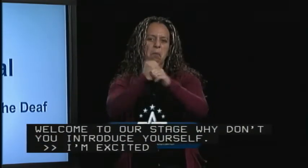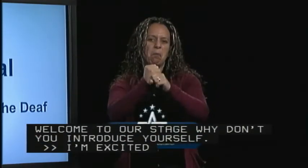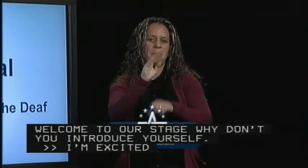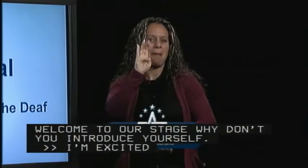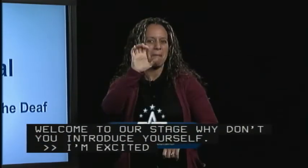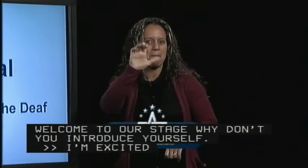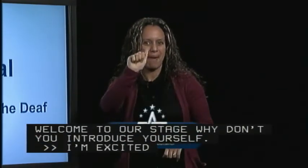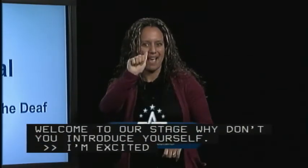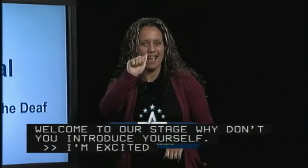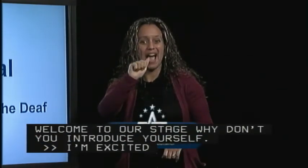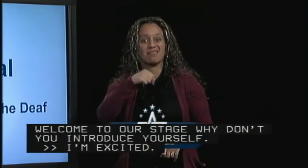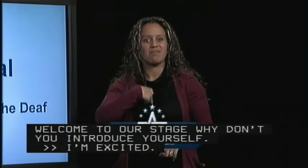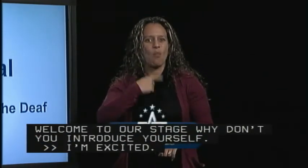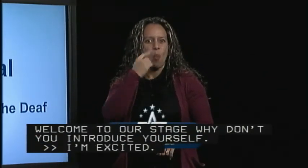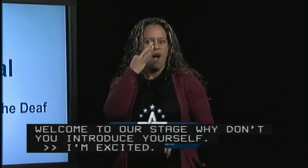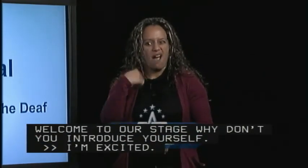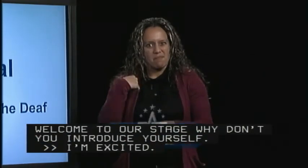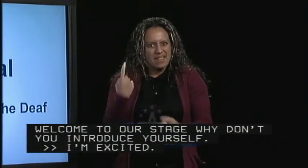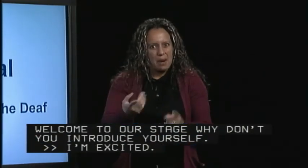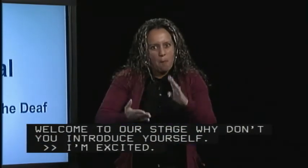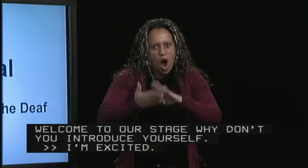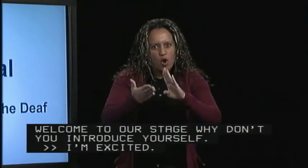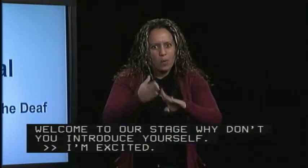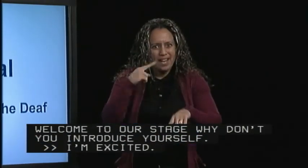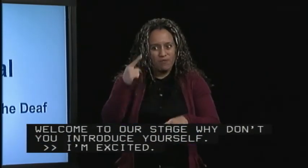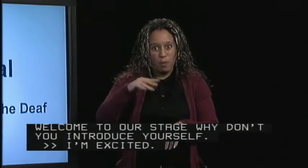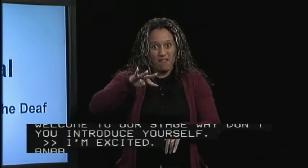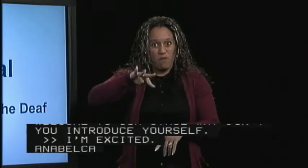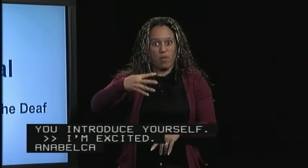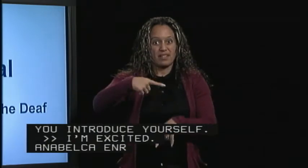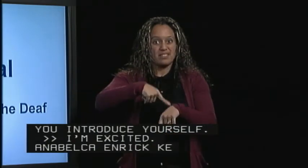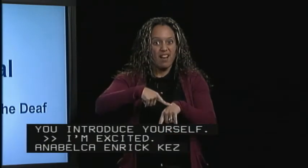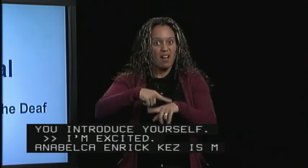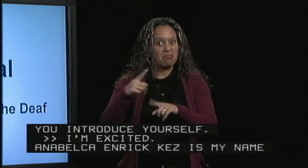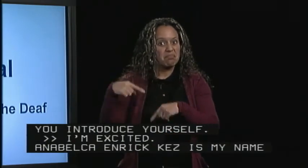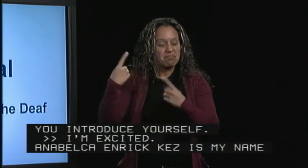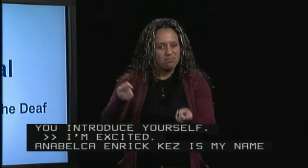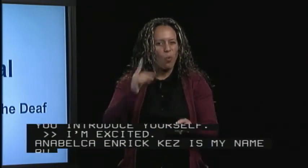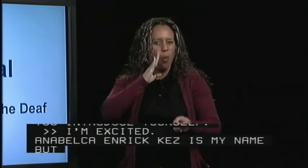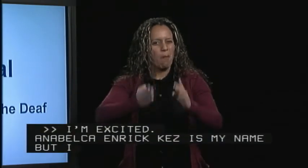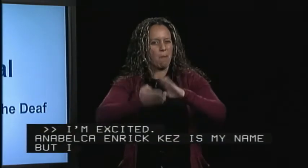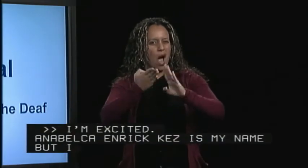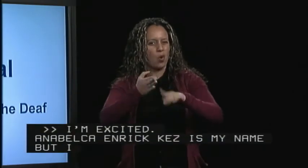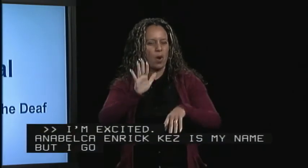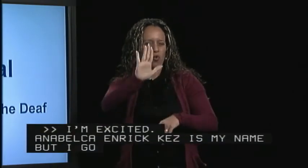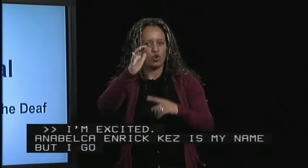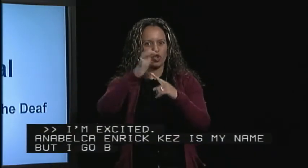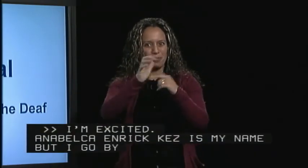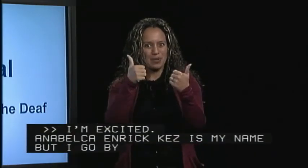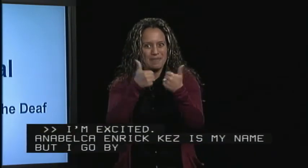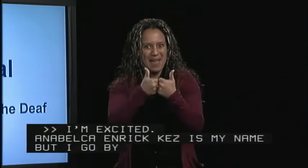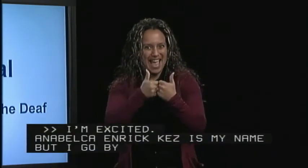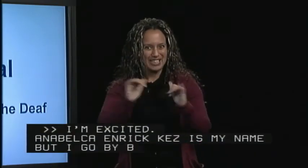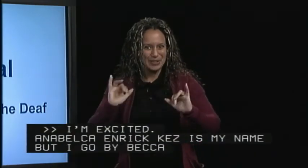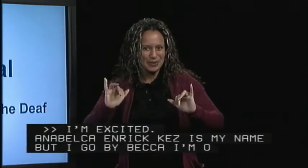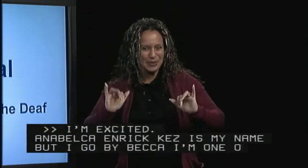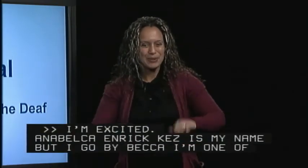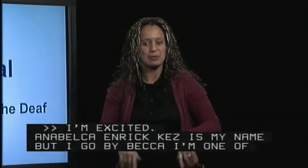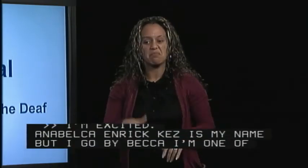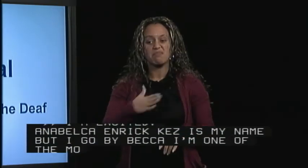name, but I go by Becca, and I'm one of the moderators. This is the fourth time I'll be moderating competition. I'll be moderating the